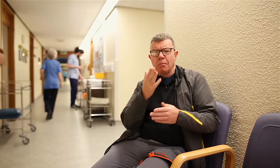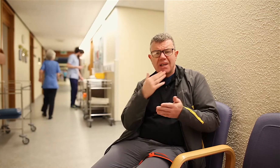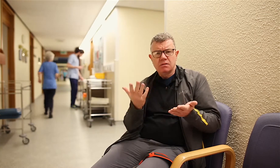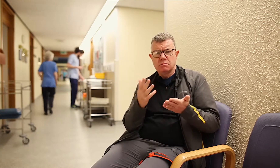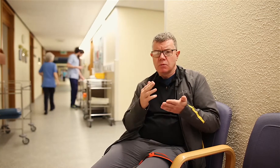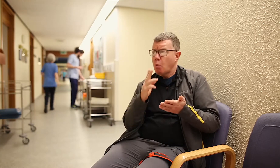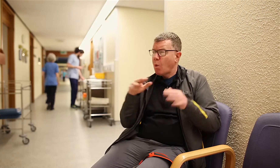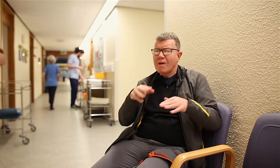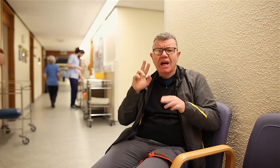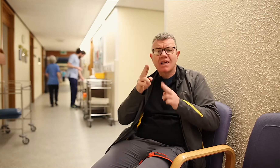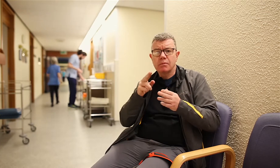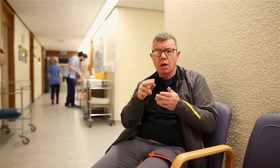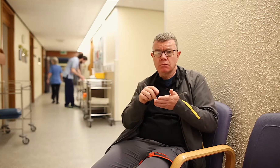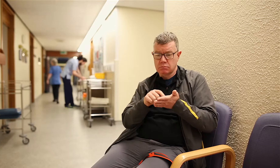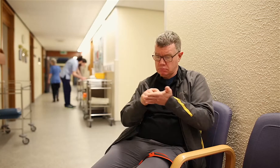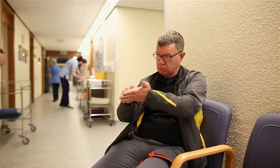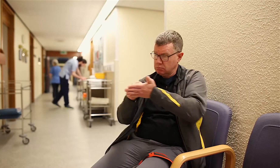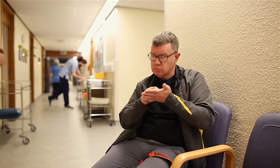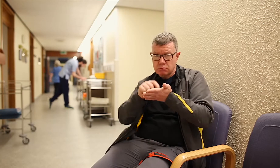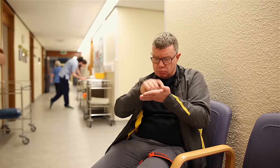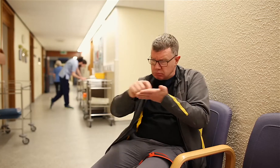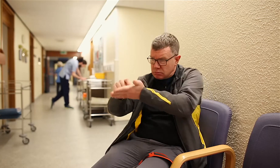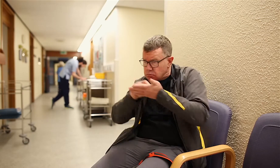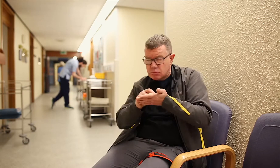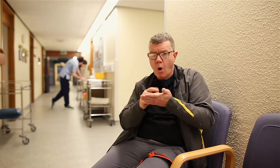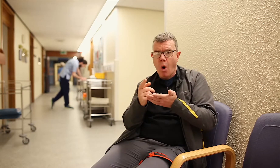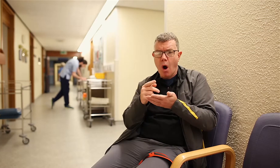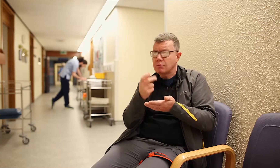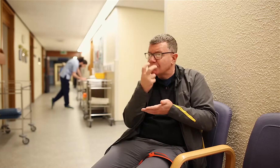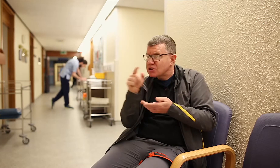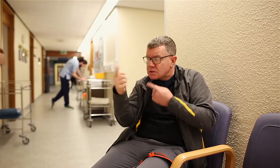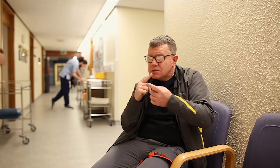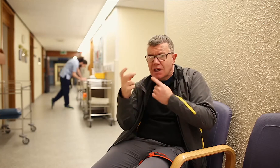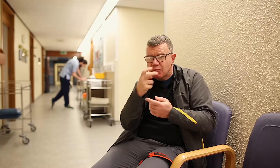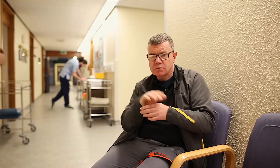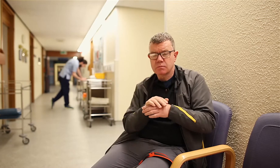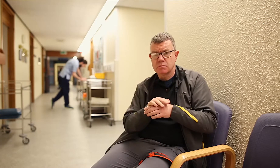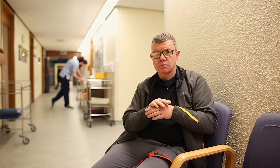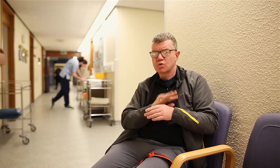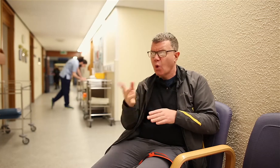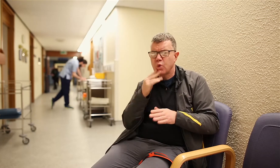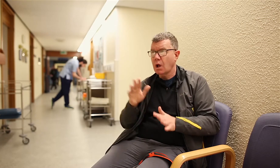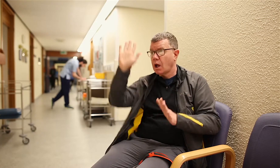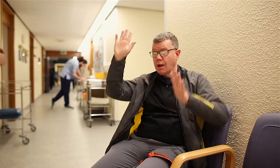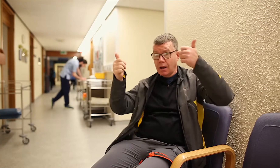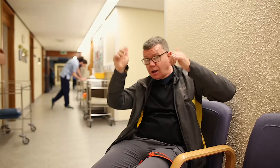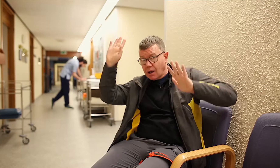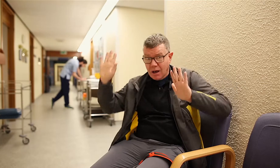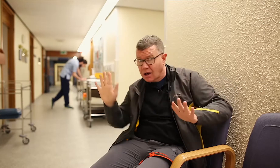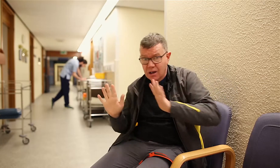In the meantime, use the online interpreting service, writing or lip reading, to let the patient know when the interpreter is coming. Don't